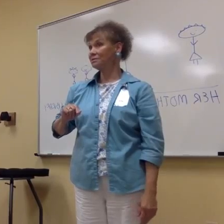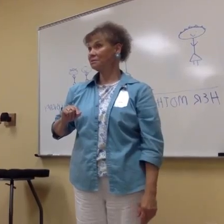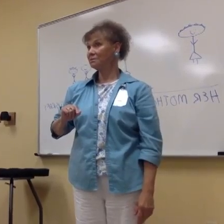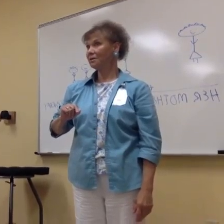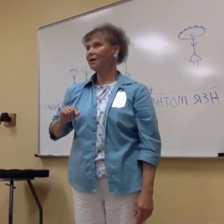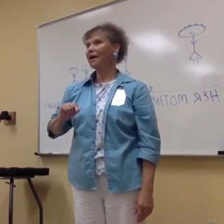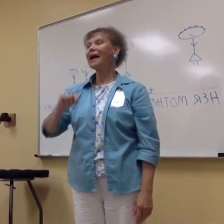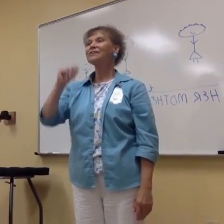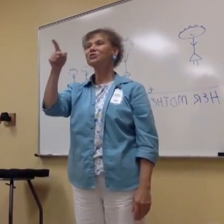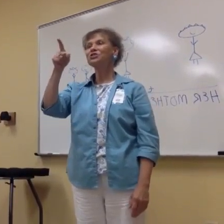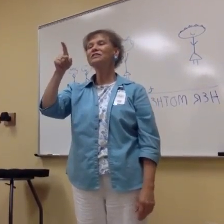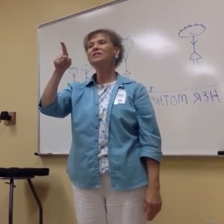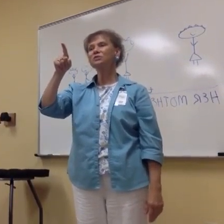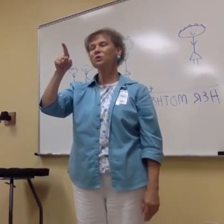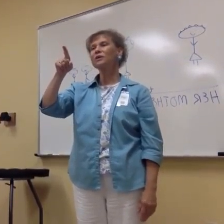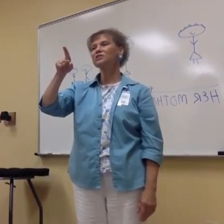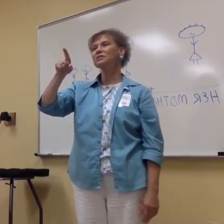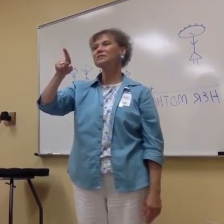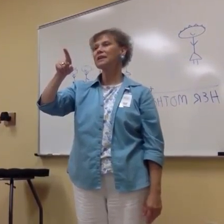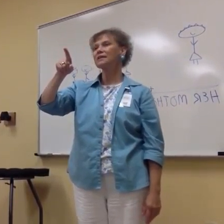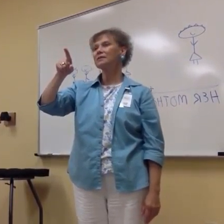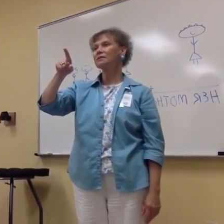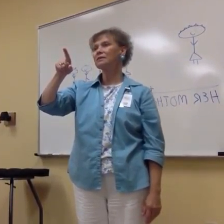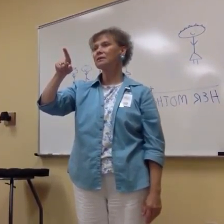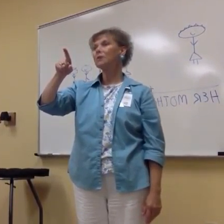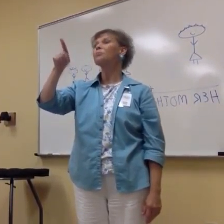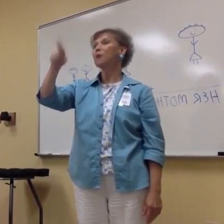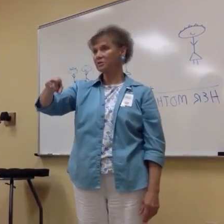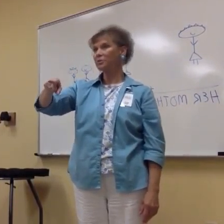see. Where? Library. I saw her mother in the library.